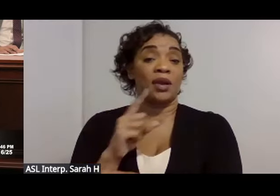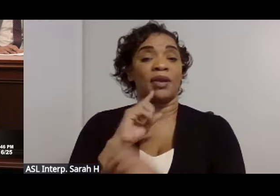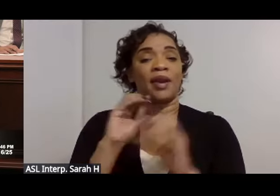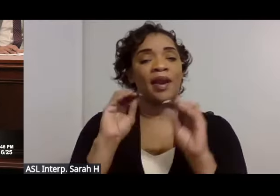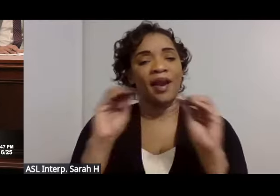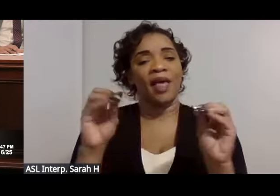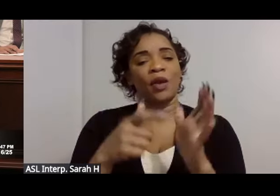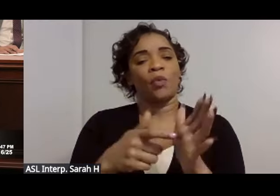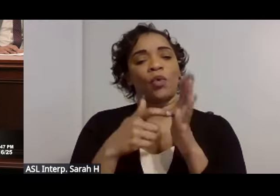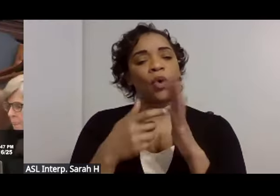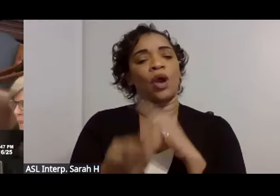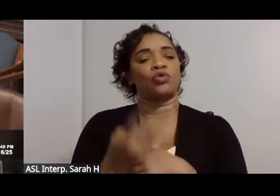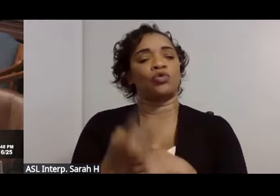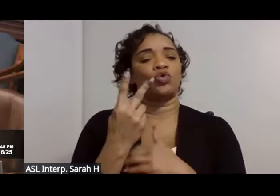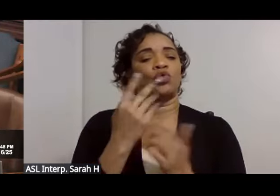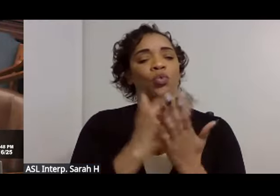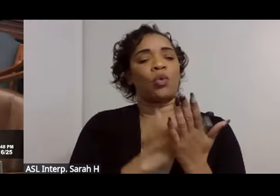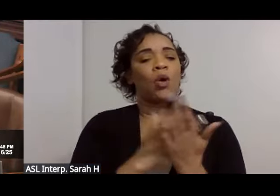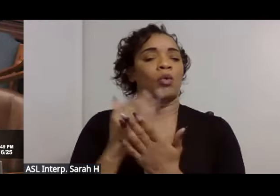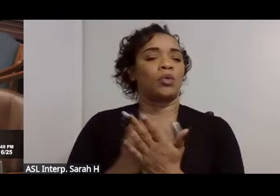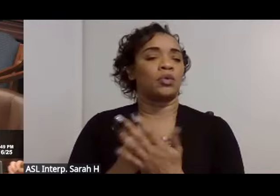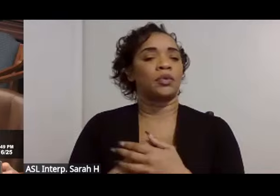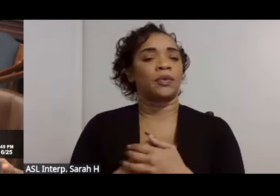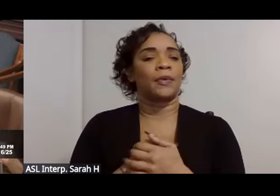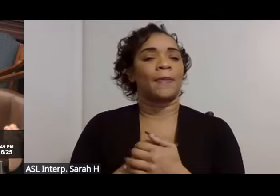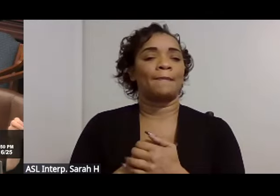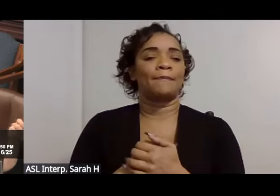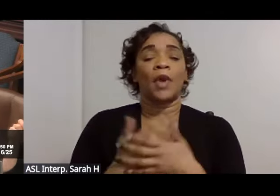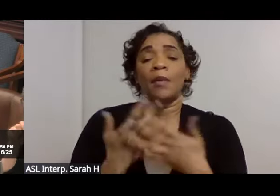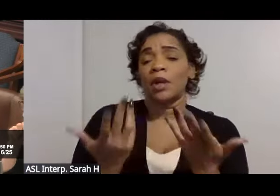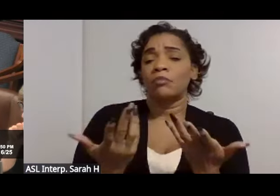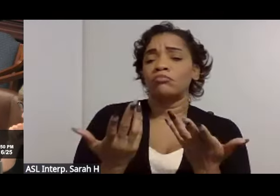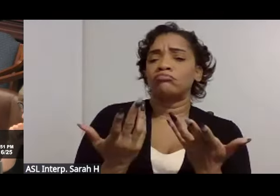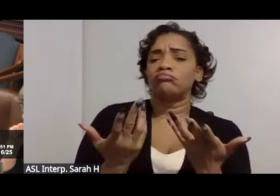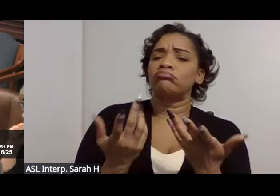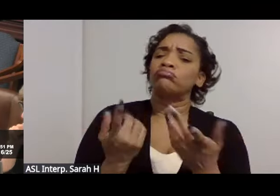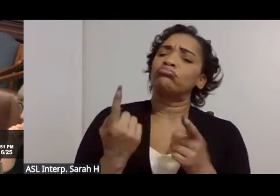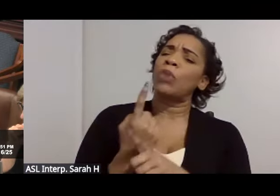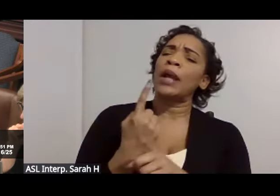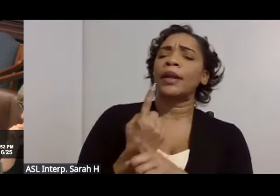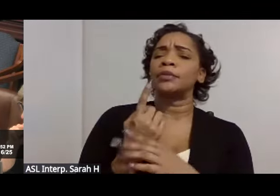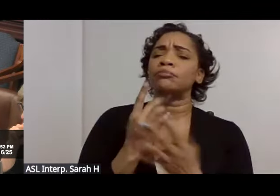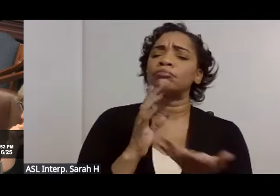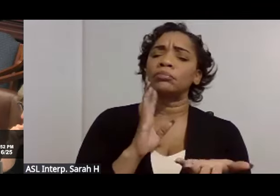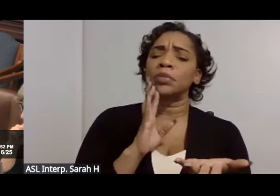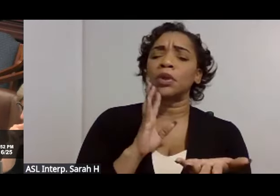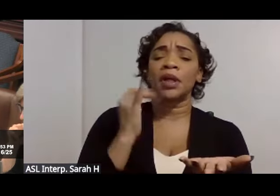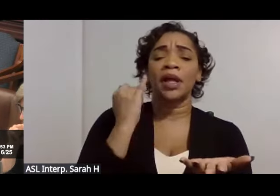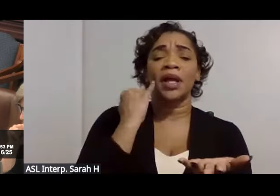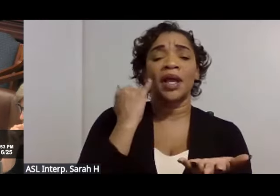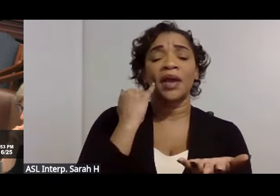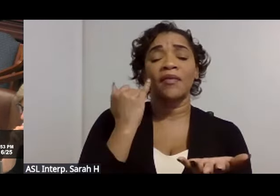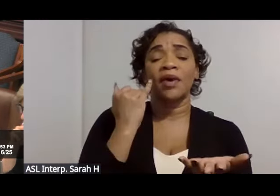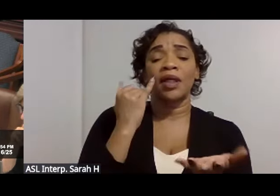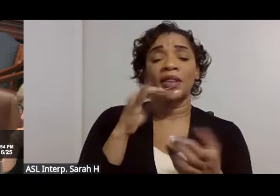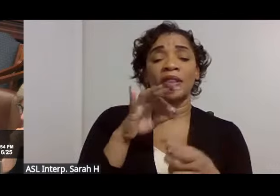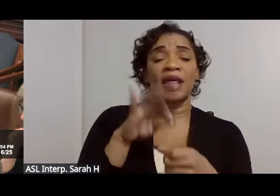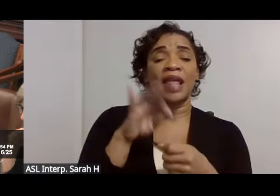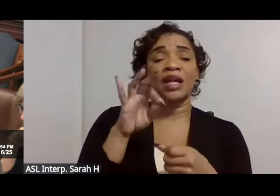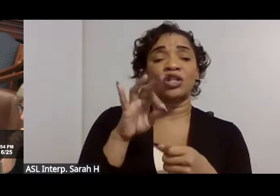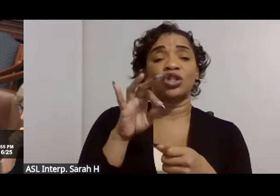Well, if you rolls. change the, I mean, practically speaking, if the election were held tomorrow and this were in place, two lists would still